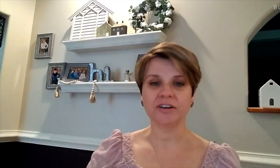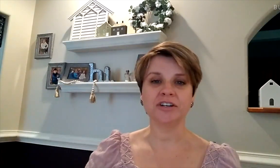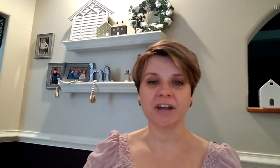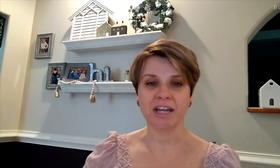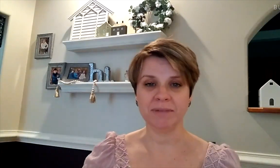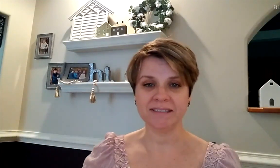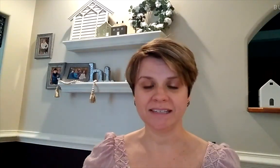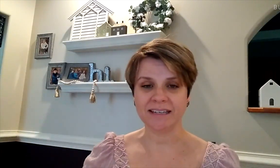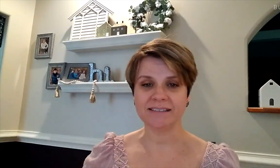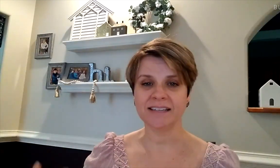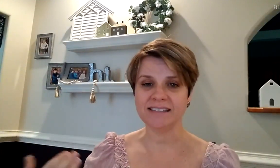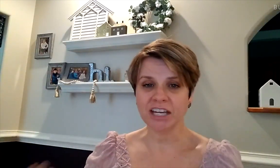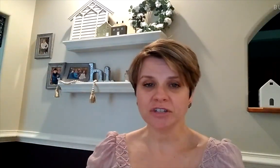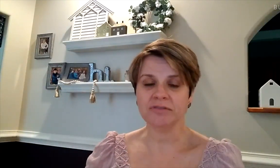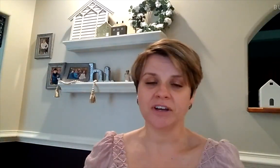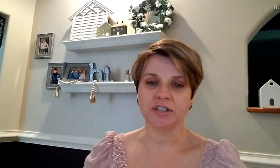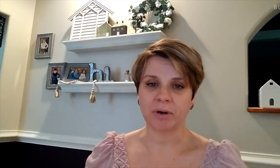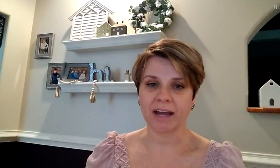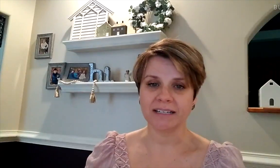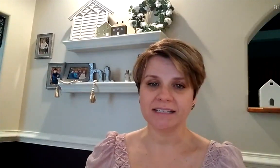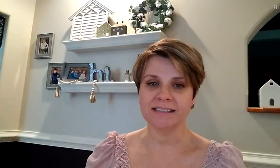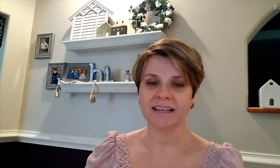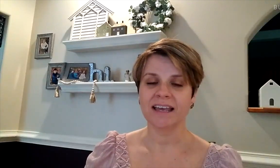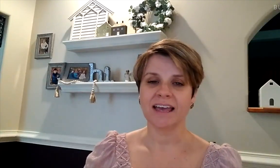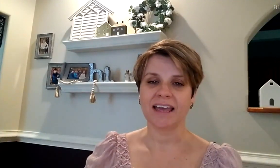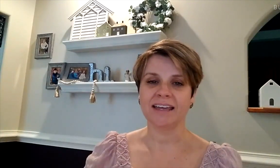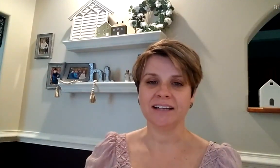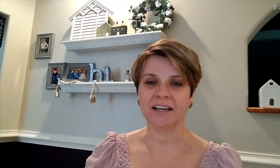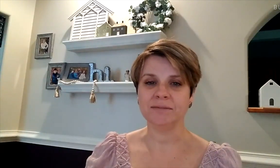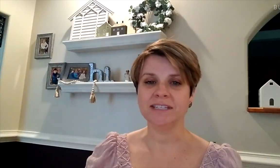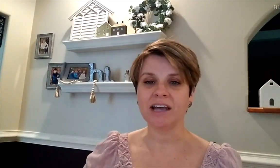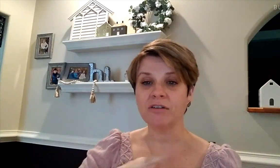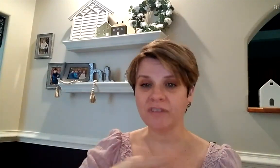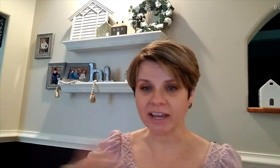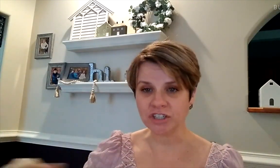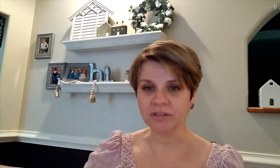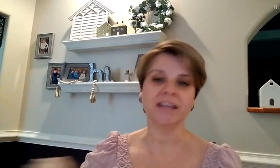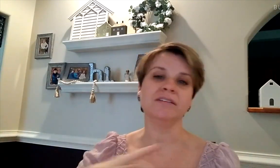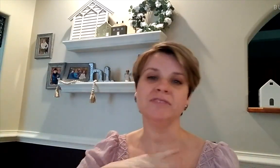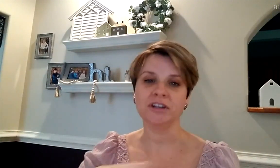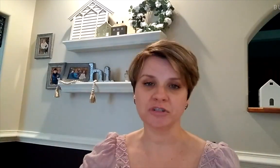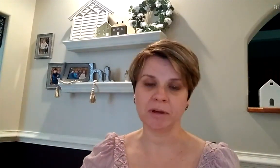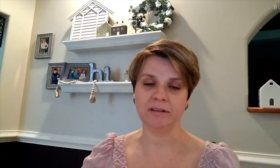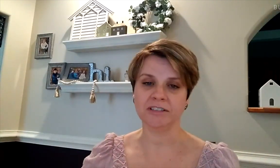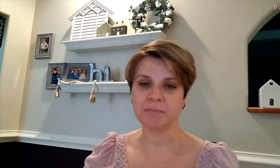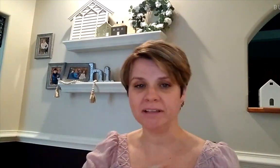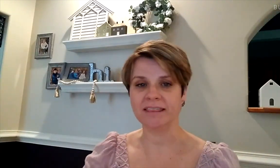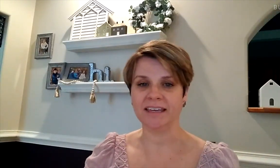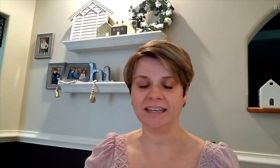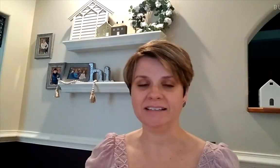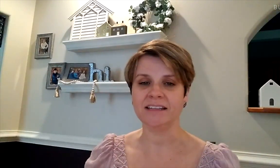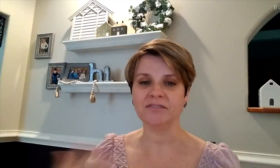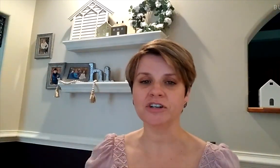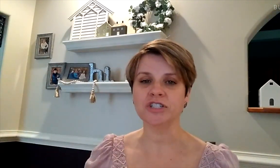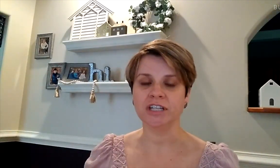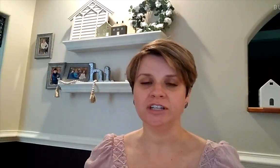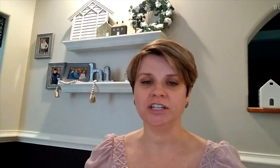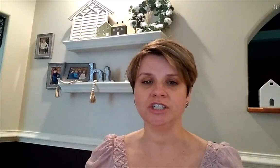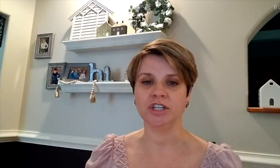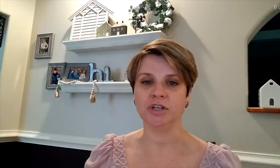your ABCs. It's actually fun to practice and see how fast you can get spelling things. And the first thing you need to do